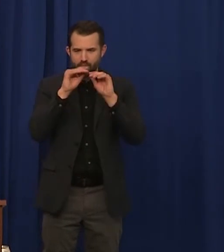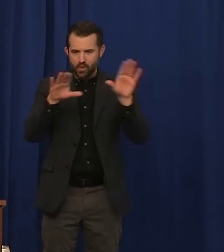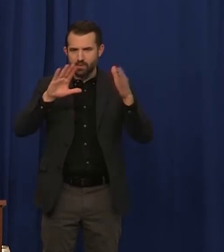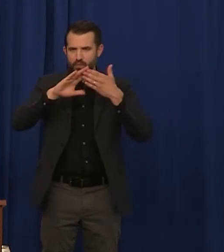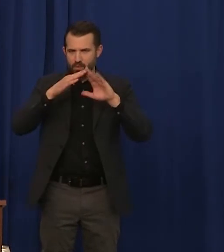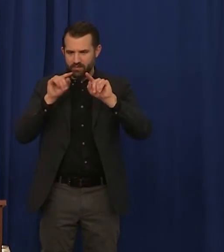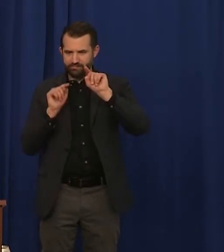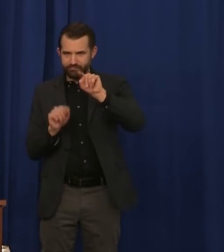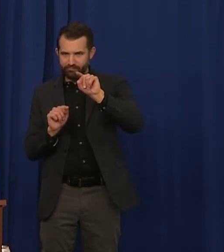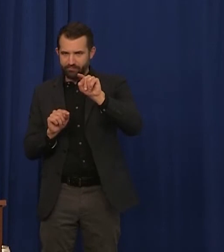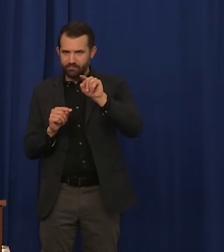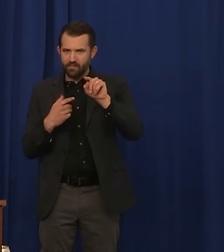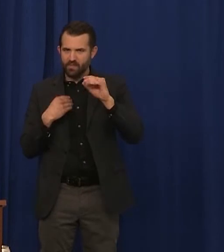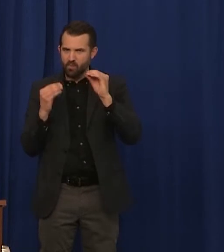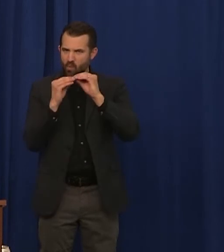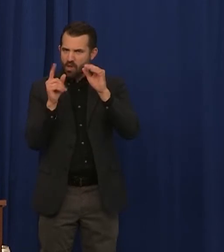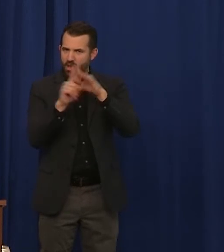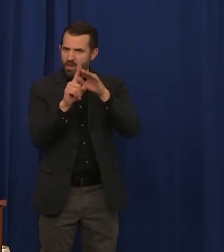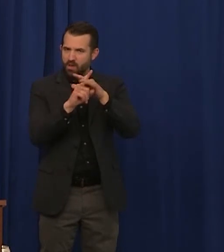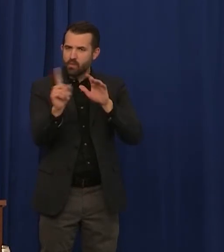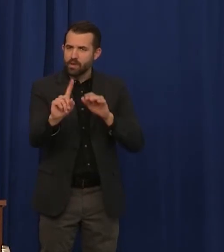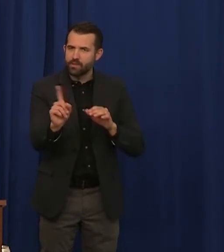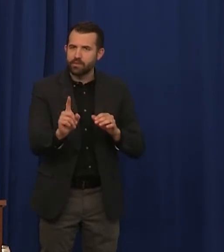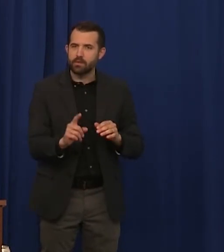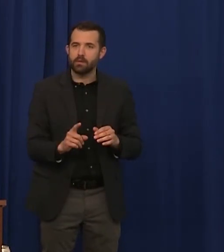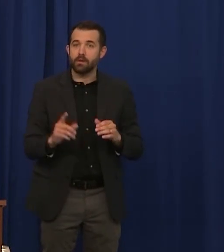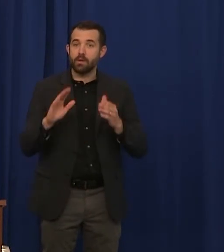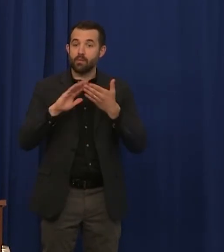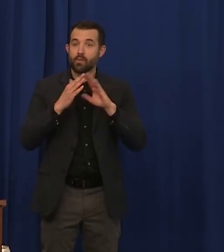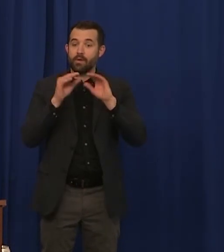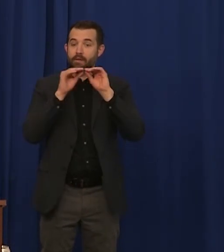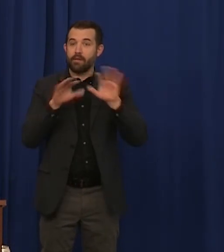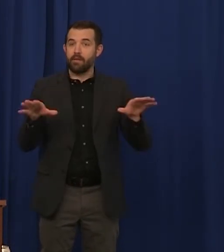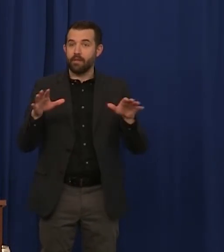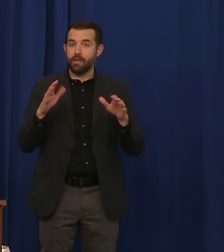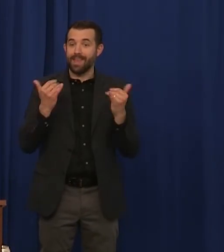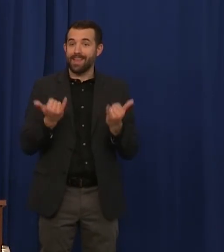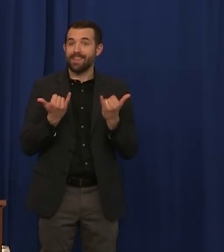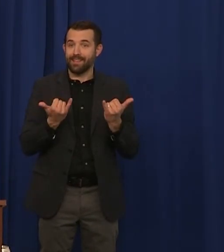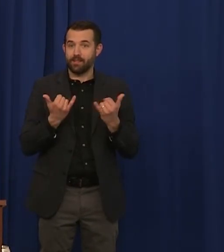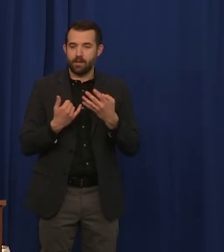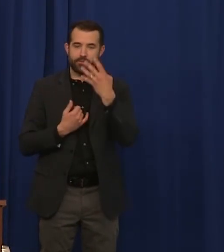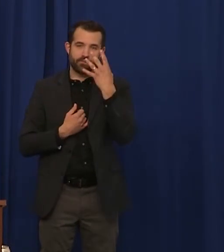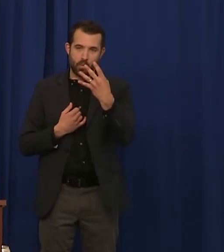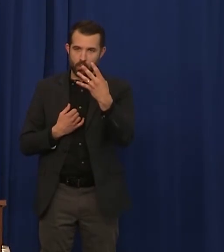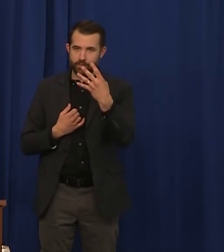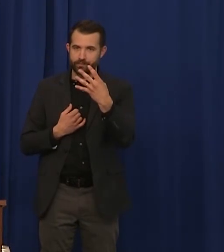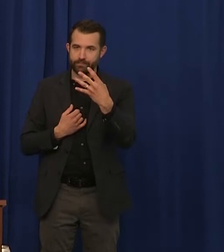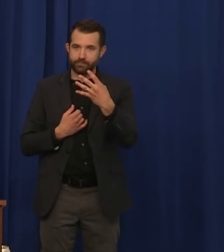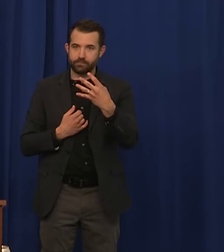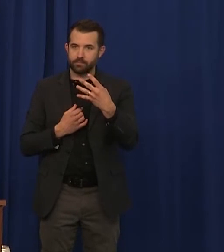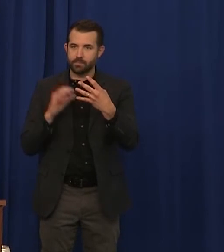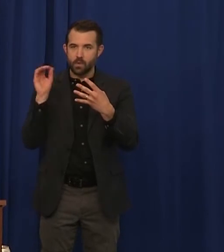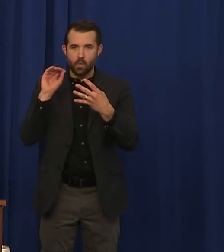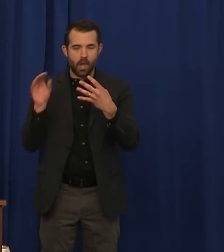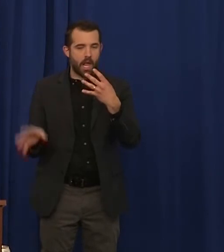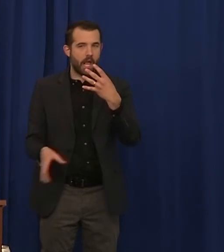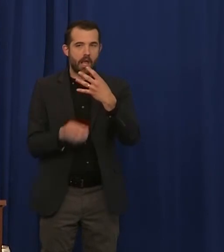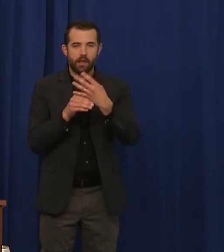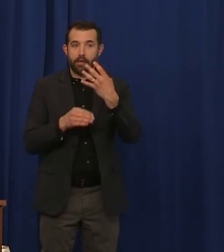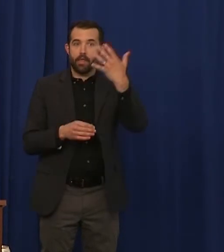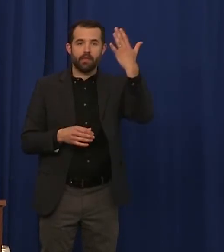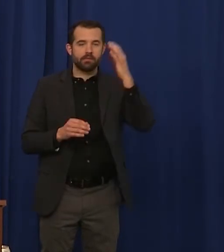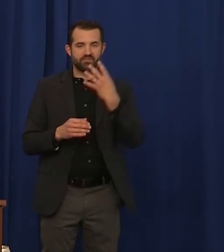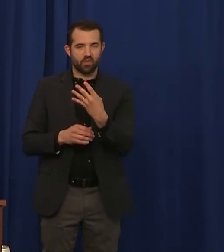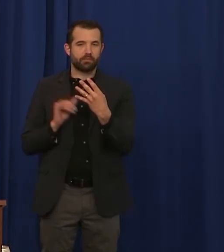other counties where community transmission have been noted. And Michael, at this time, it's just the 4. No new counties. Thank